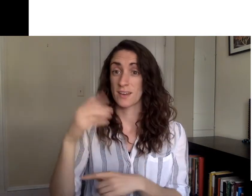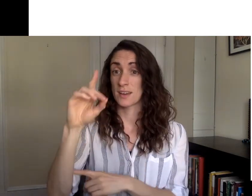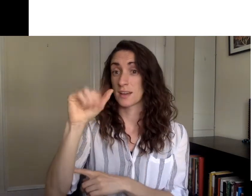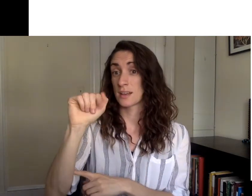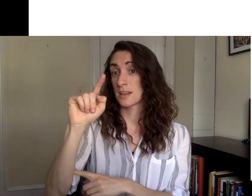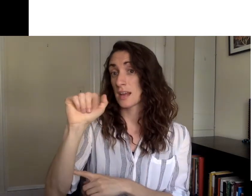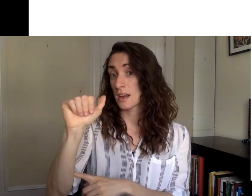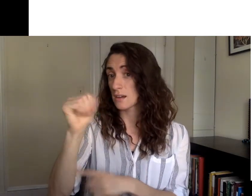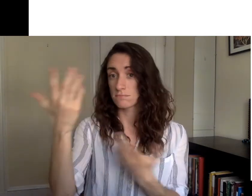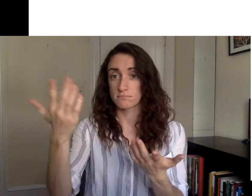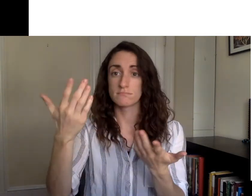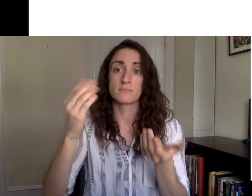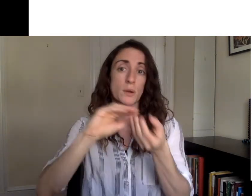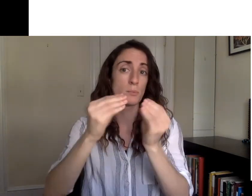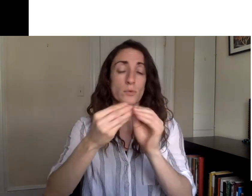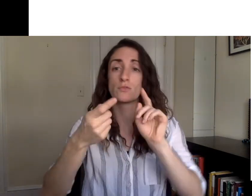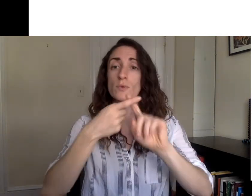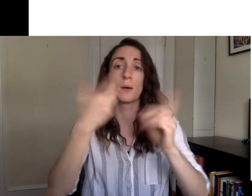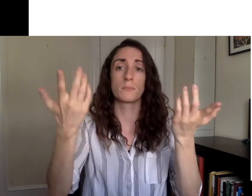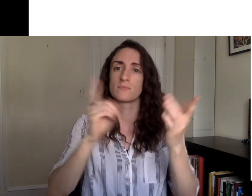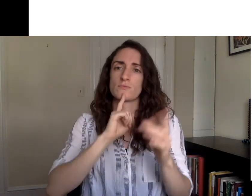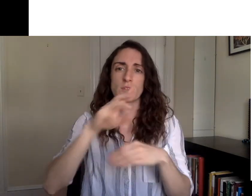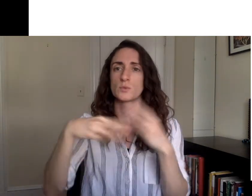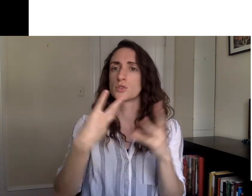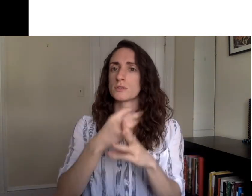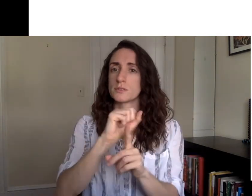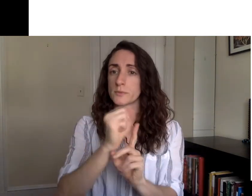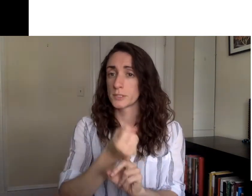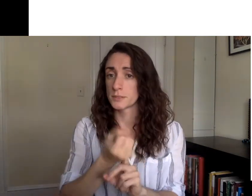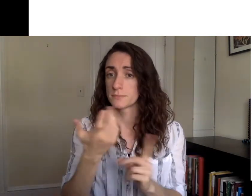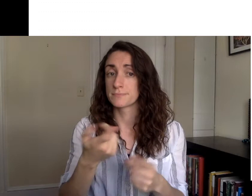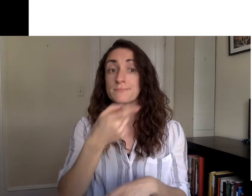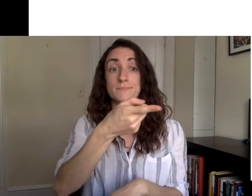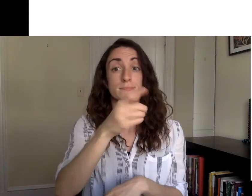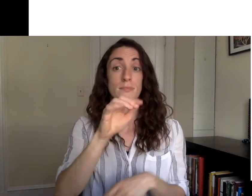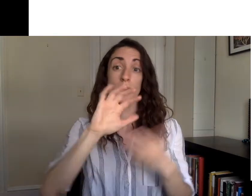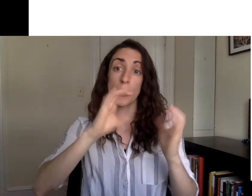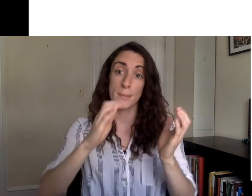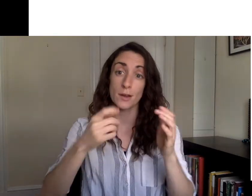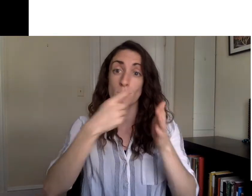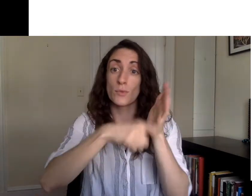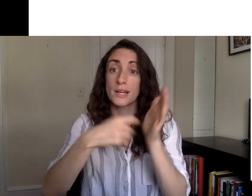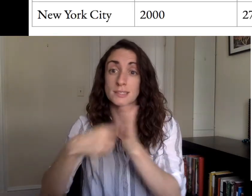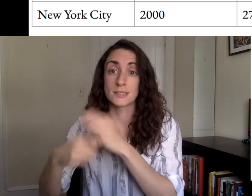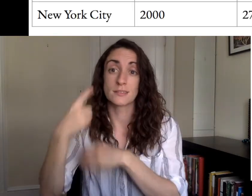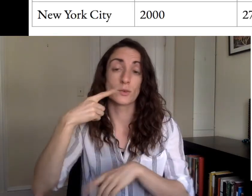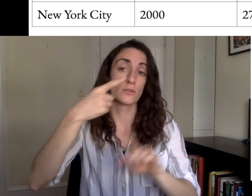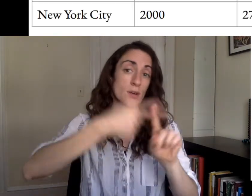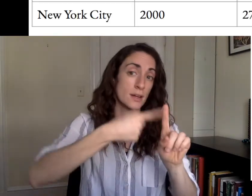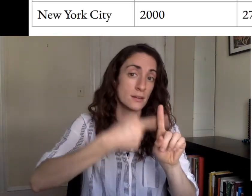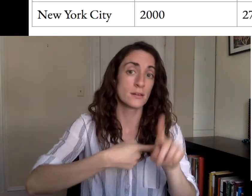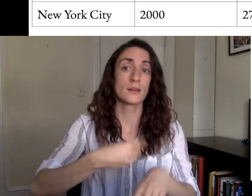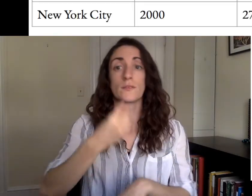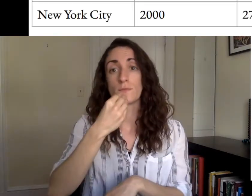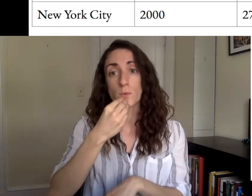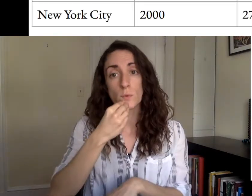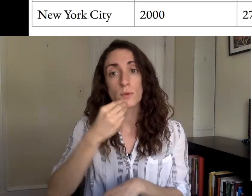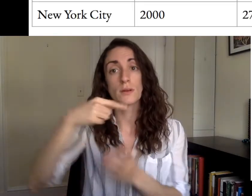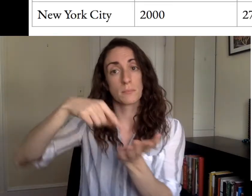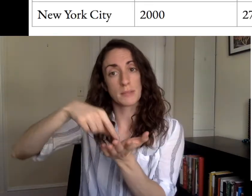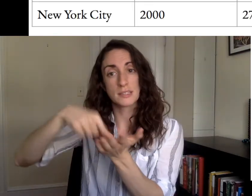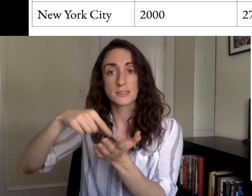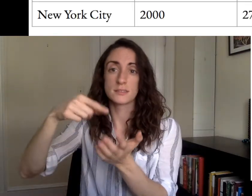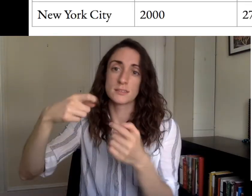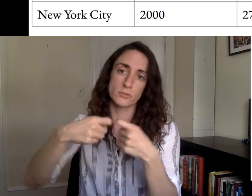So what does a matrix mean? A matrix is a way to organize some data from some real-world situation. So if we're